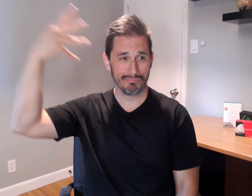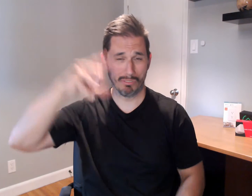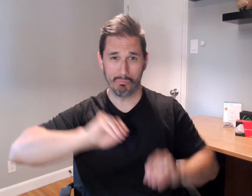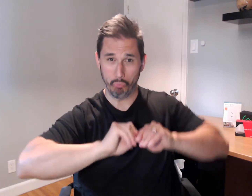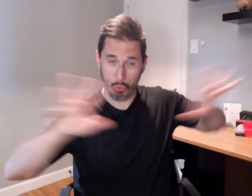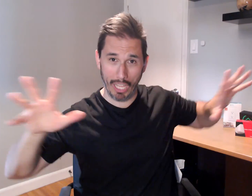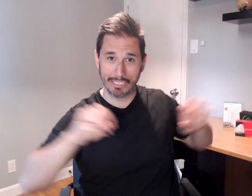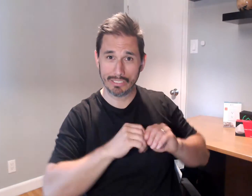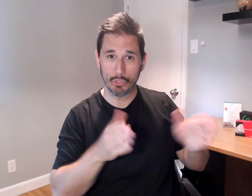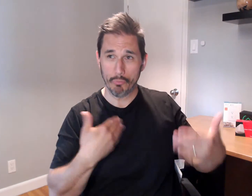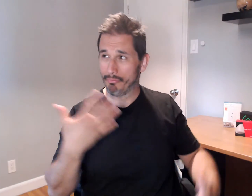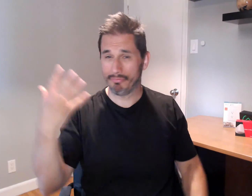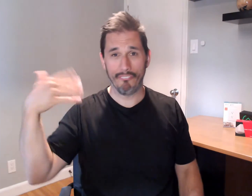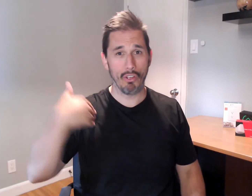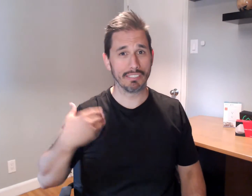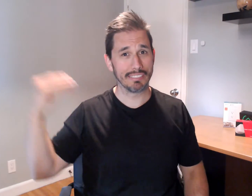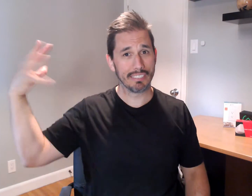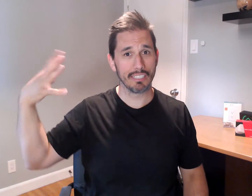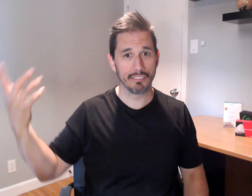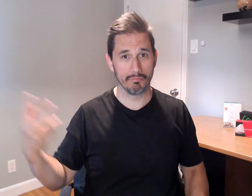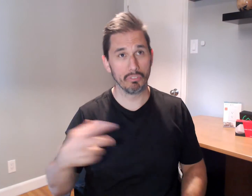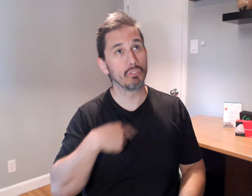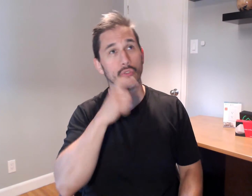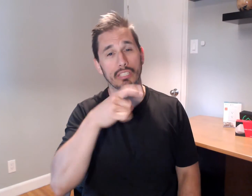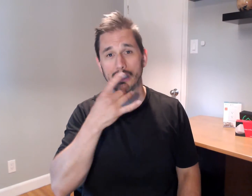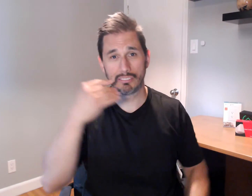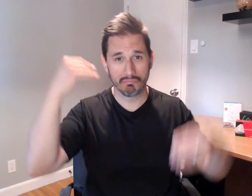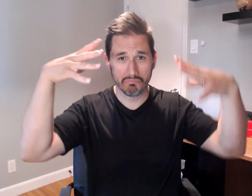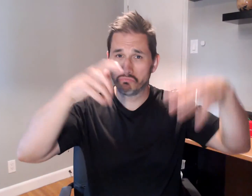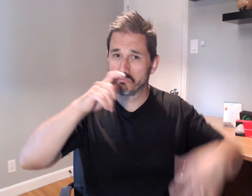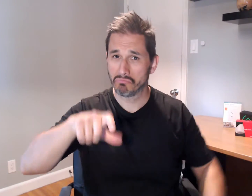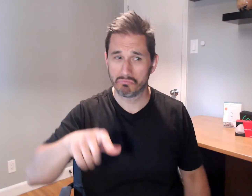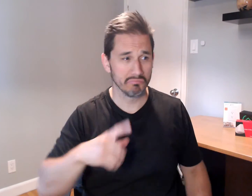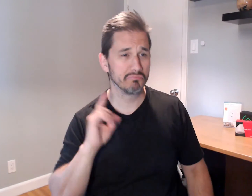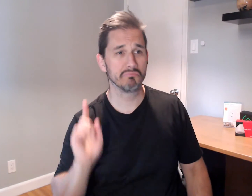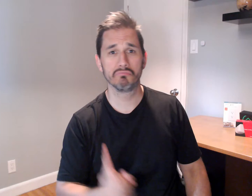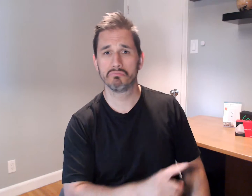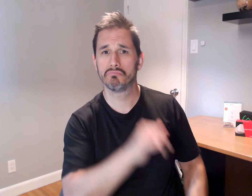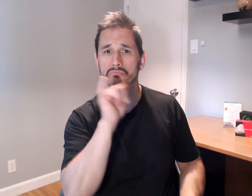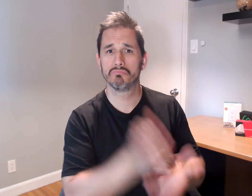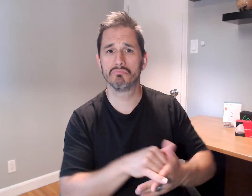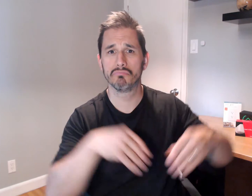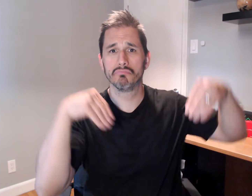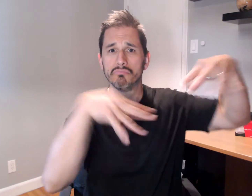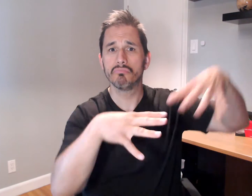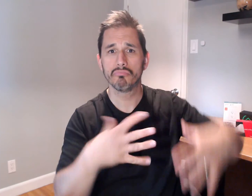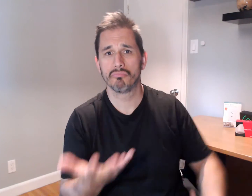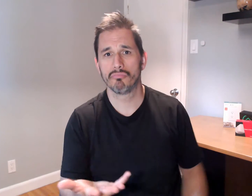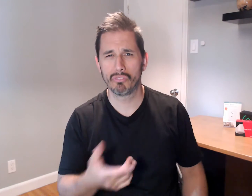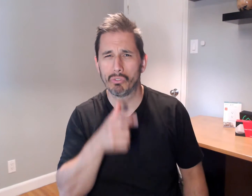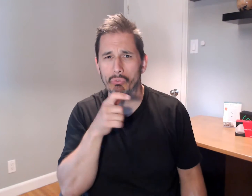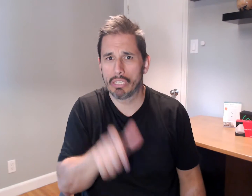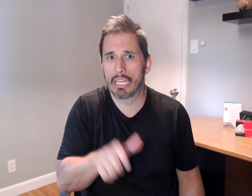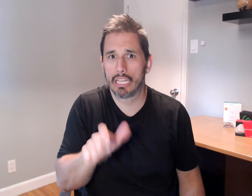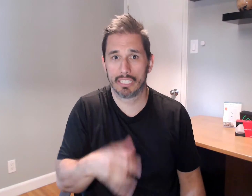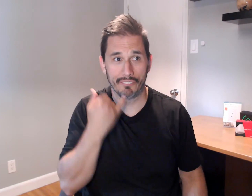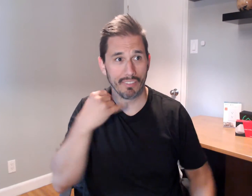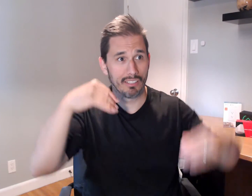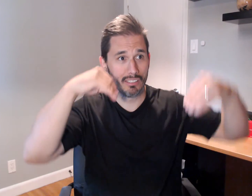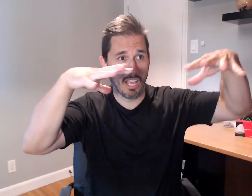bright window, you might not need to have your lights turn on if the illuminance in the room is high enough. What would be